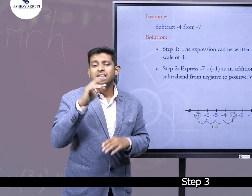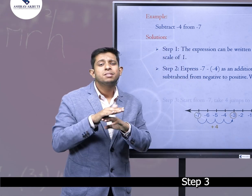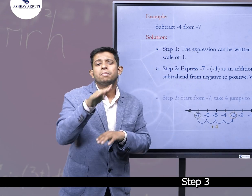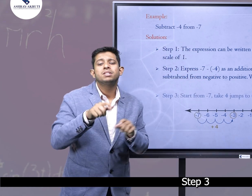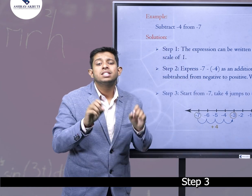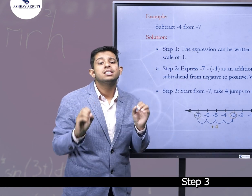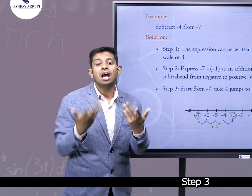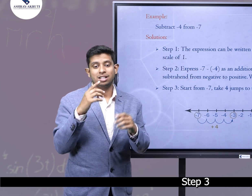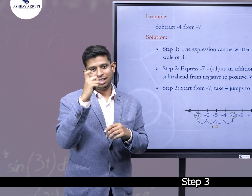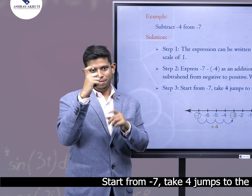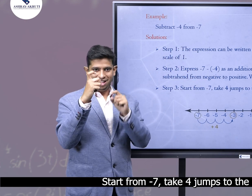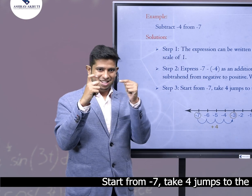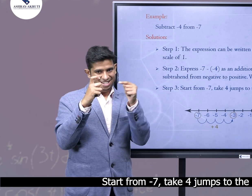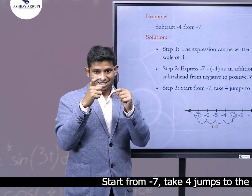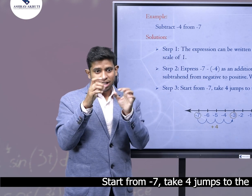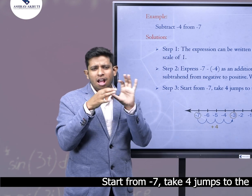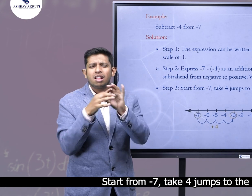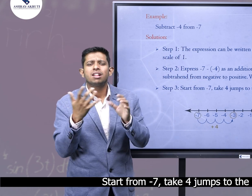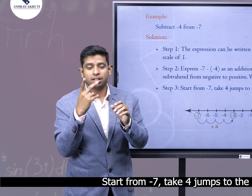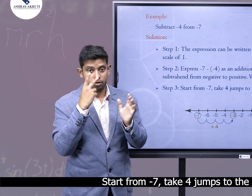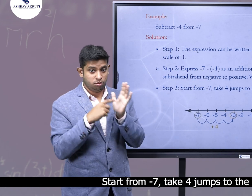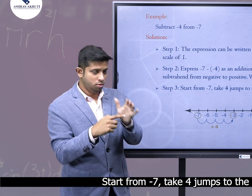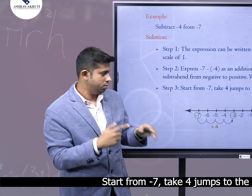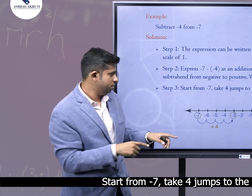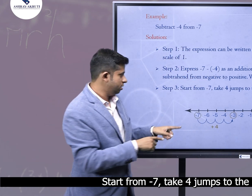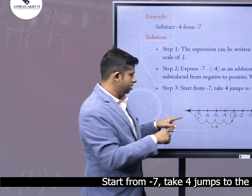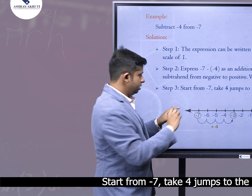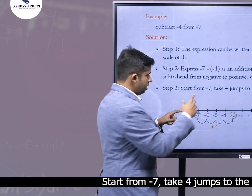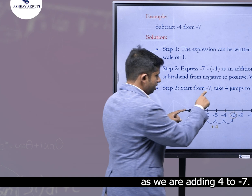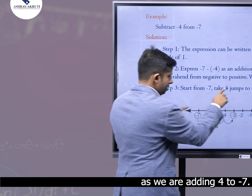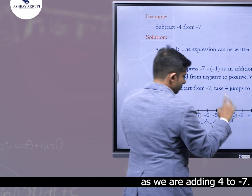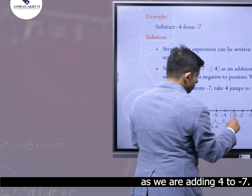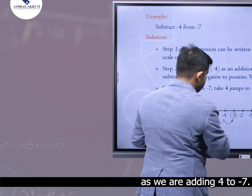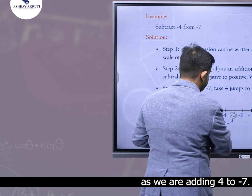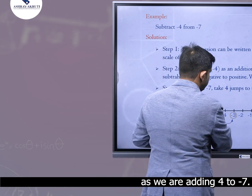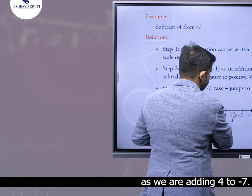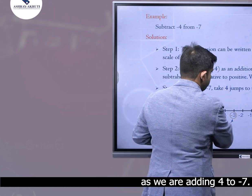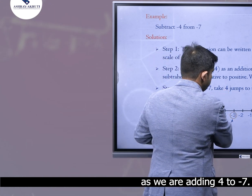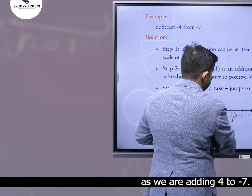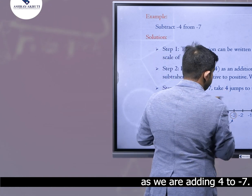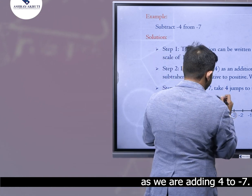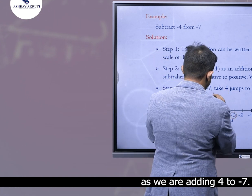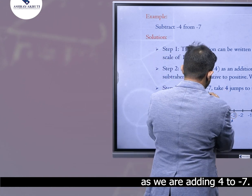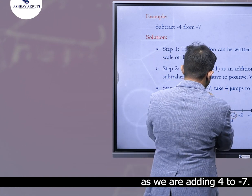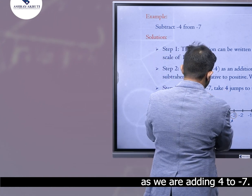Step 3. Start from minus 7, take 4 jumps to the right side as we are adding 4 to minus